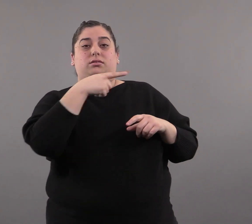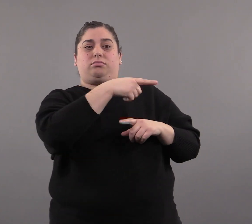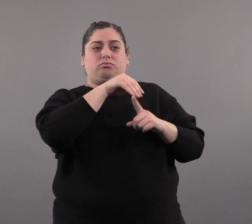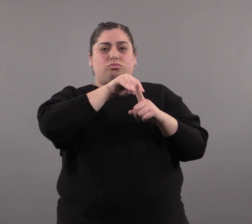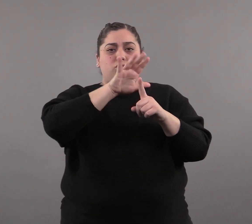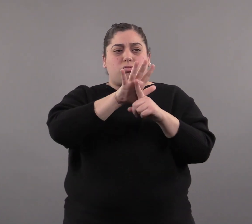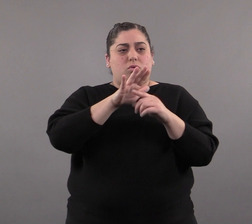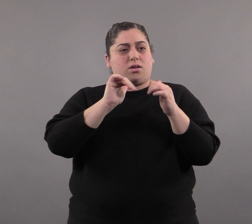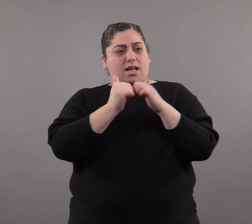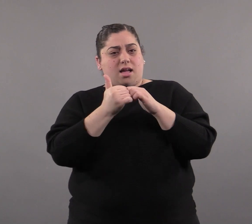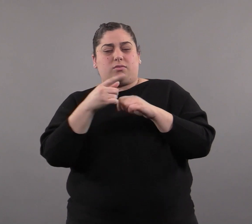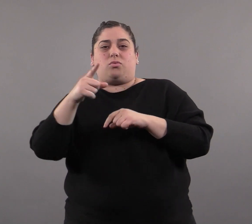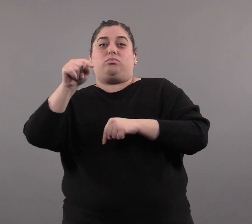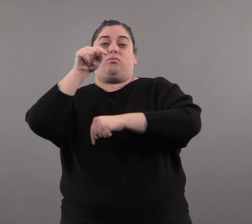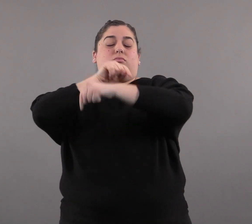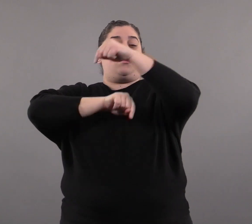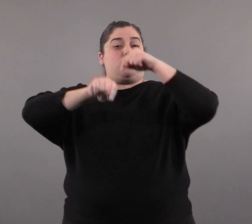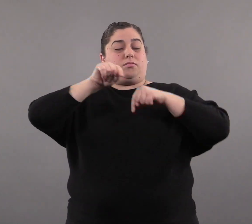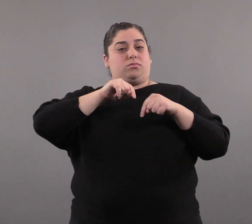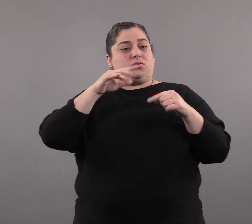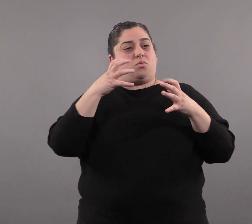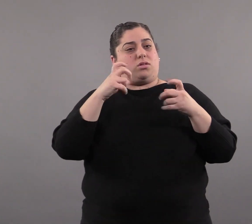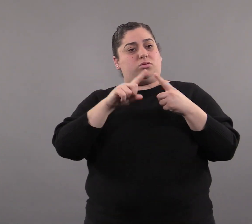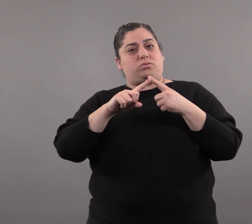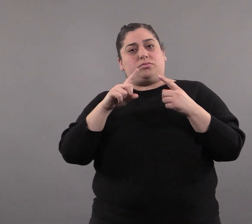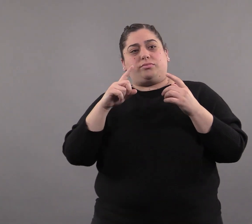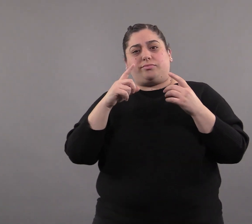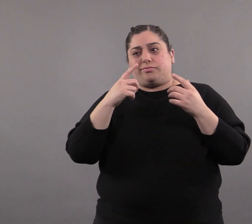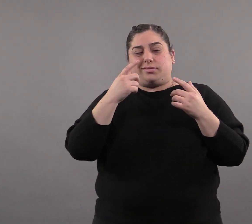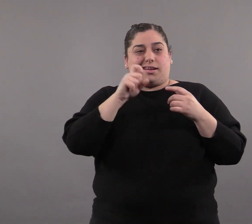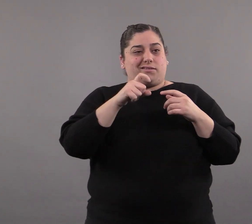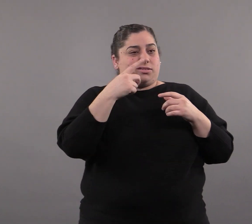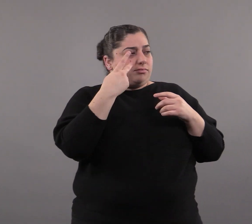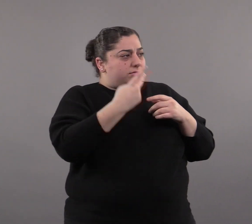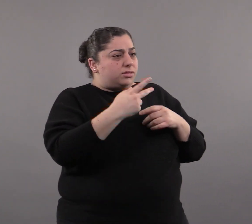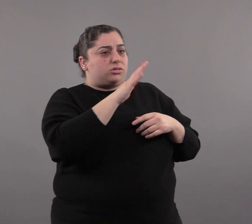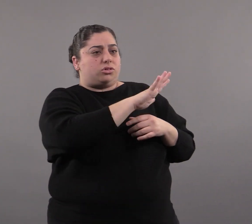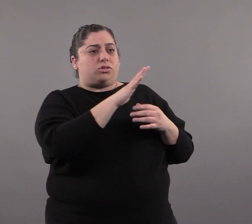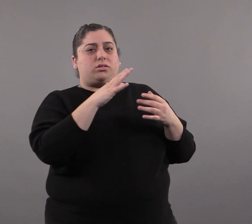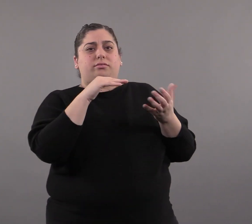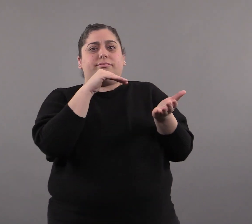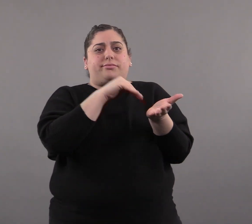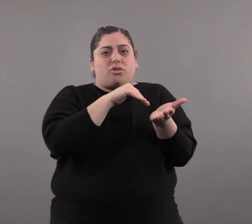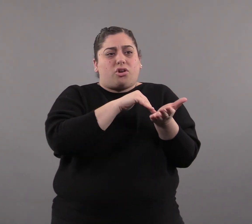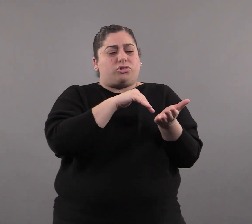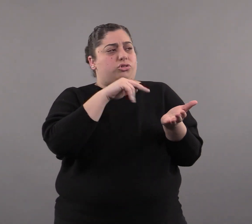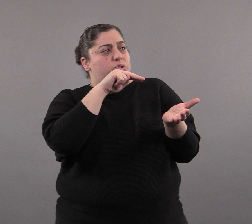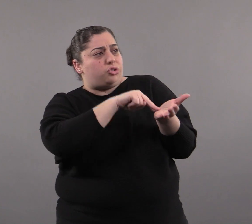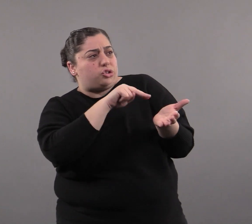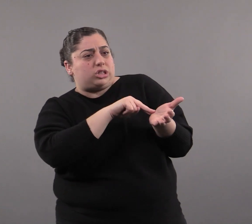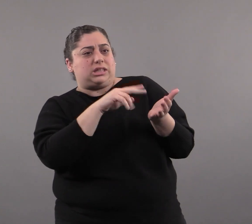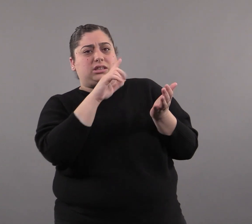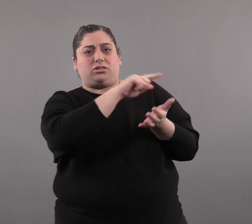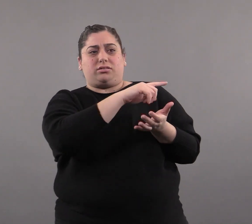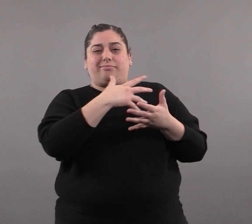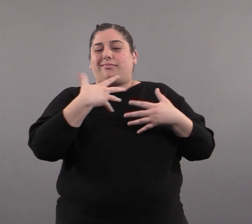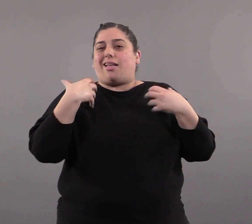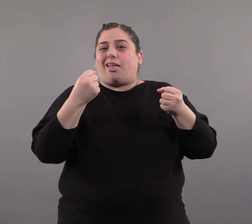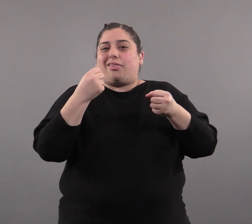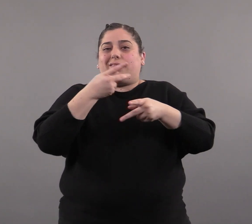with regard to healthcare workers. As far as the general community, we,